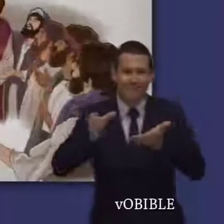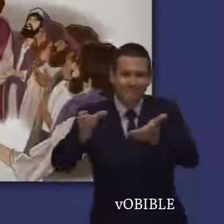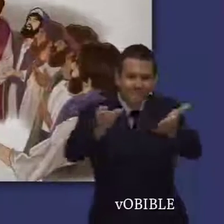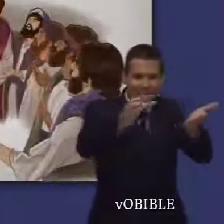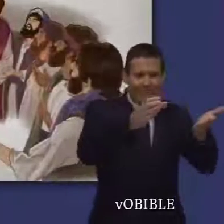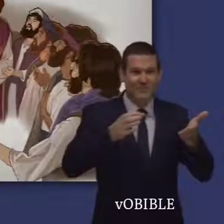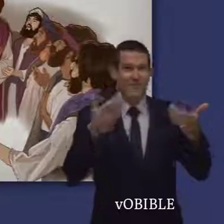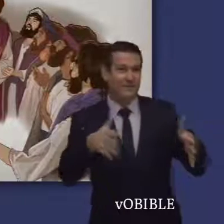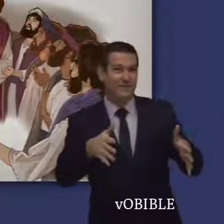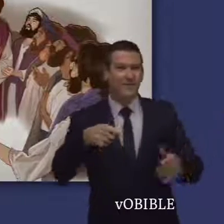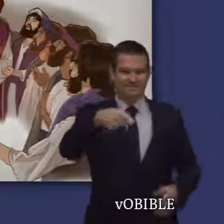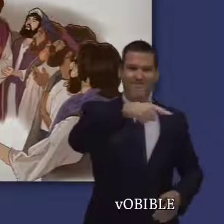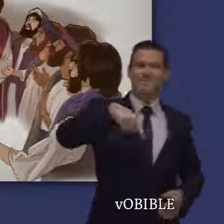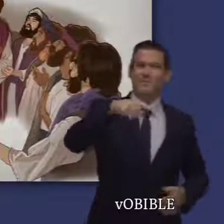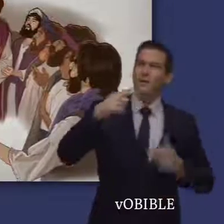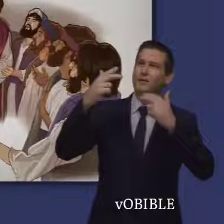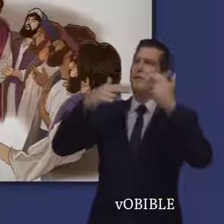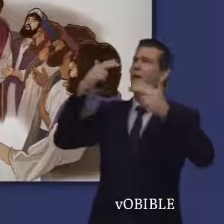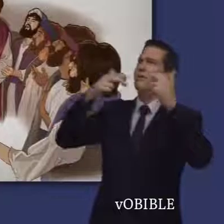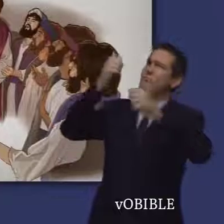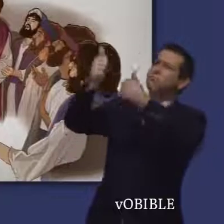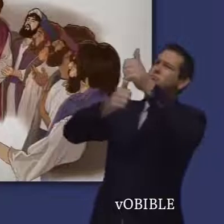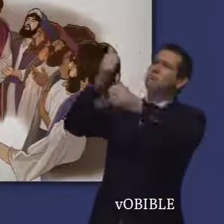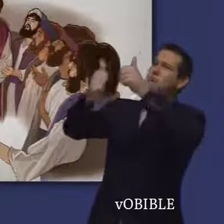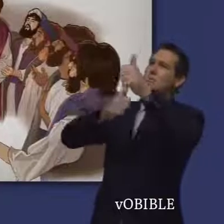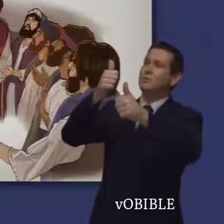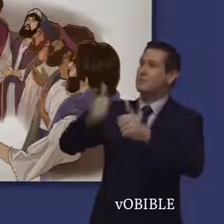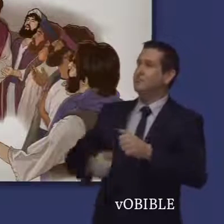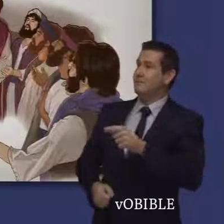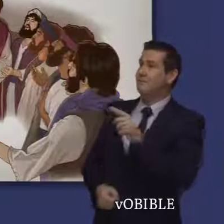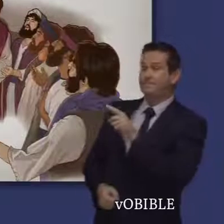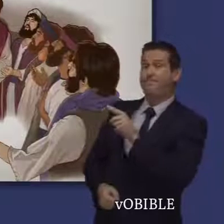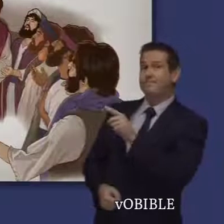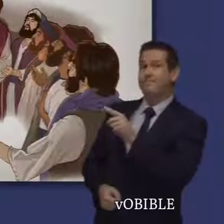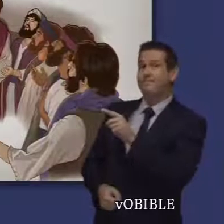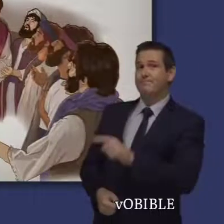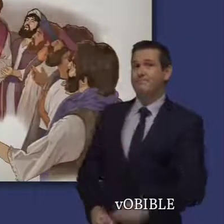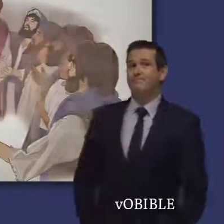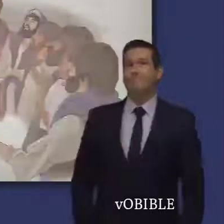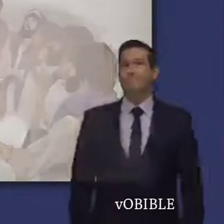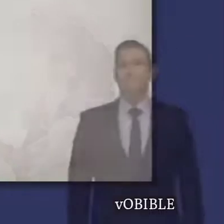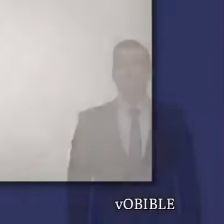is likely that Jesus and his disciples sang these very psalms after the Lord's evening meal.